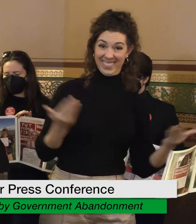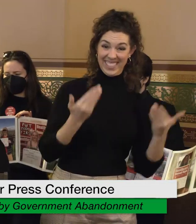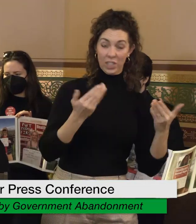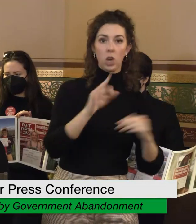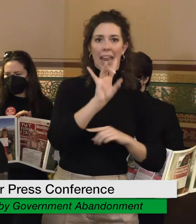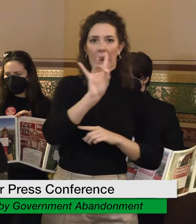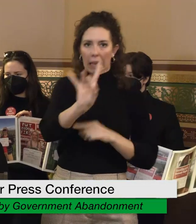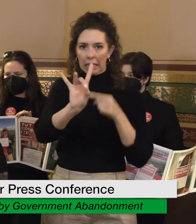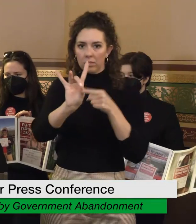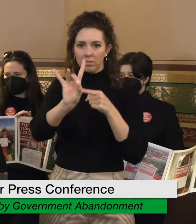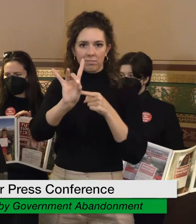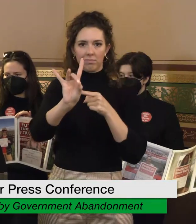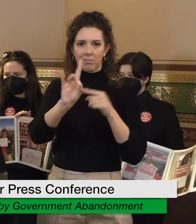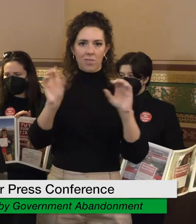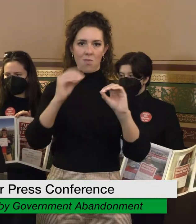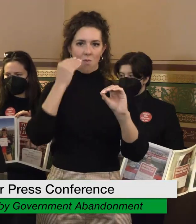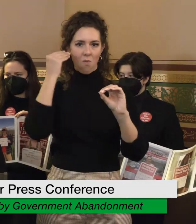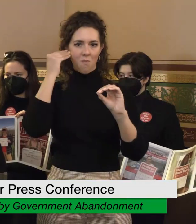in Vermont.